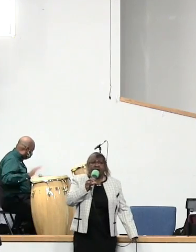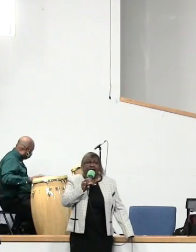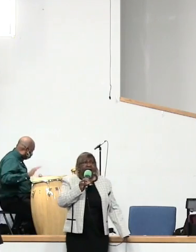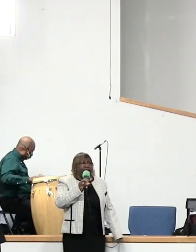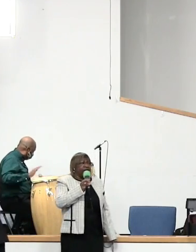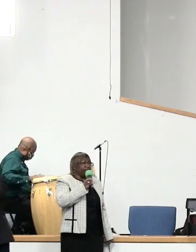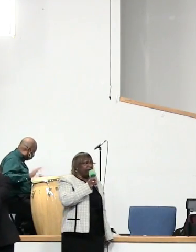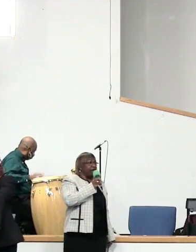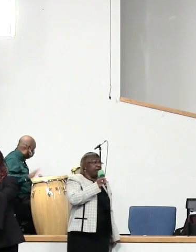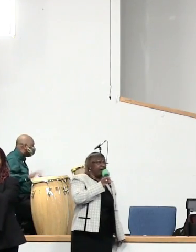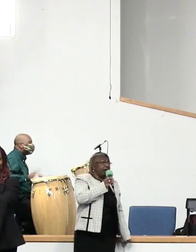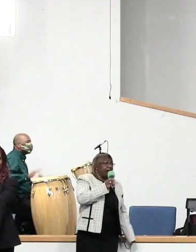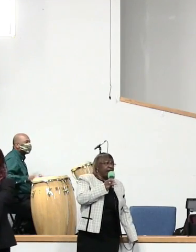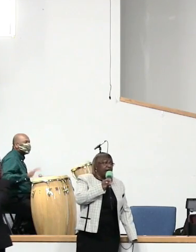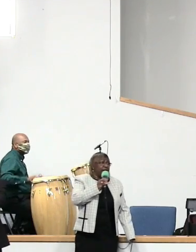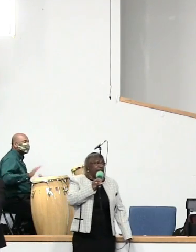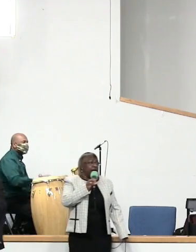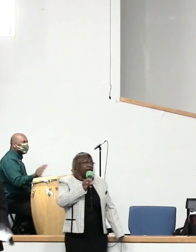It's amazing.